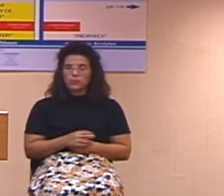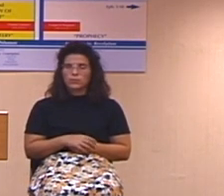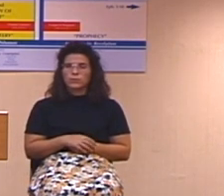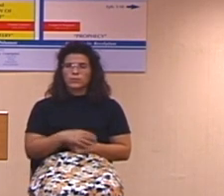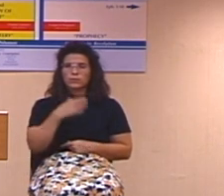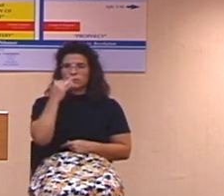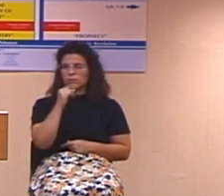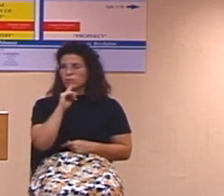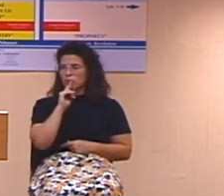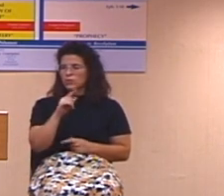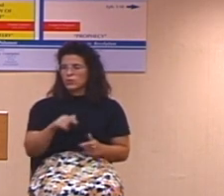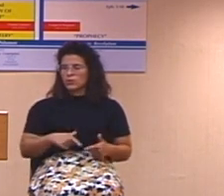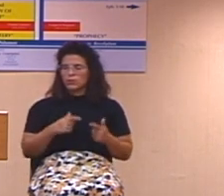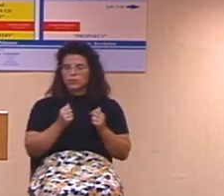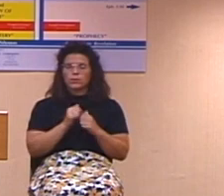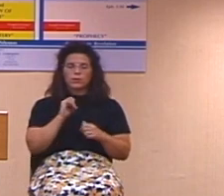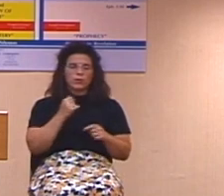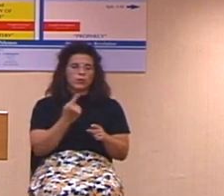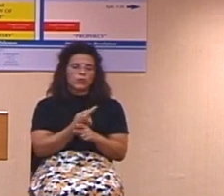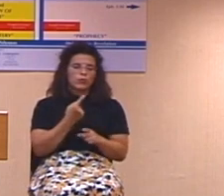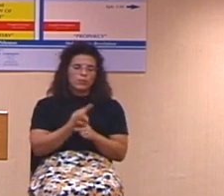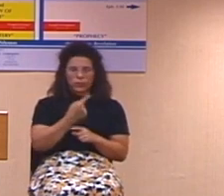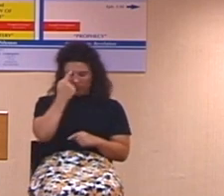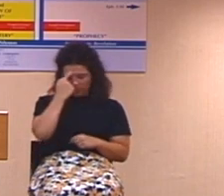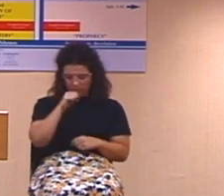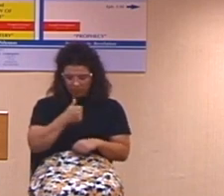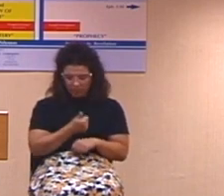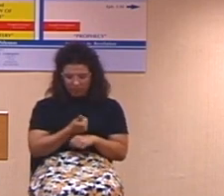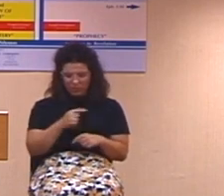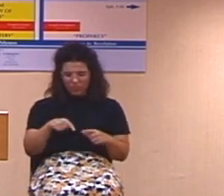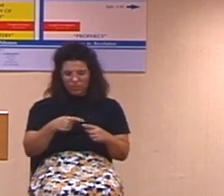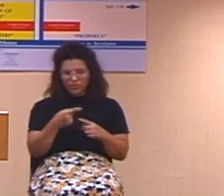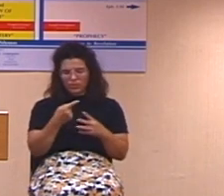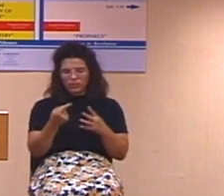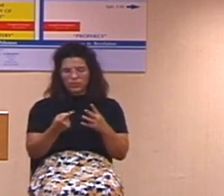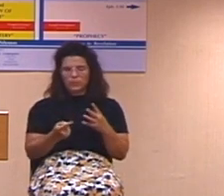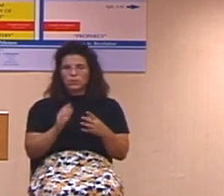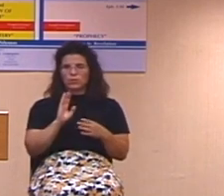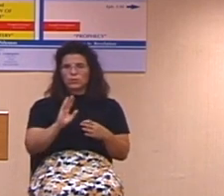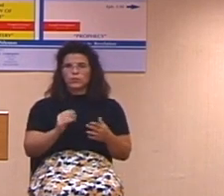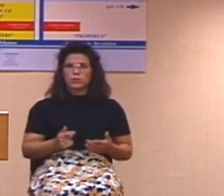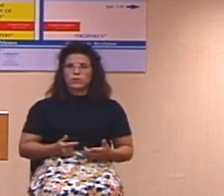Why aren't you really living with that proper mindset about the details of your life?